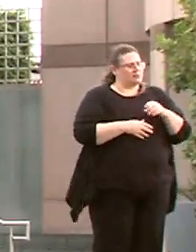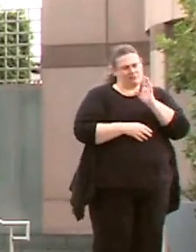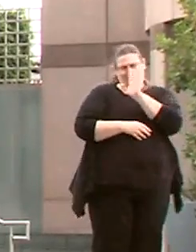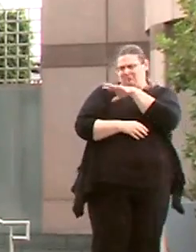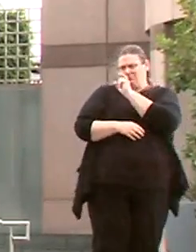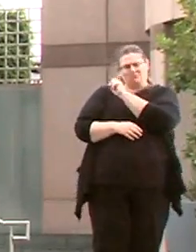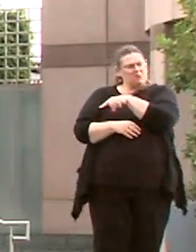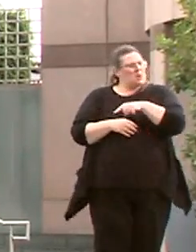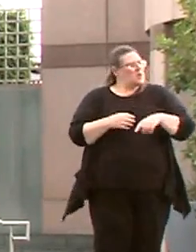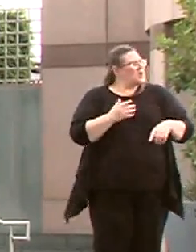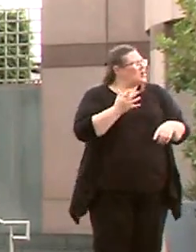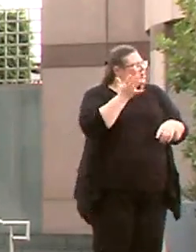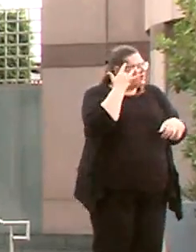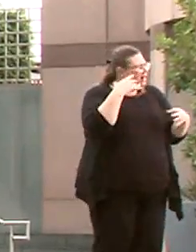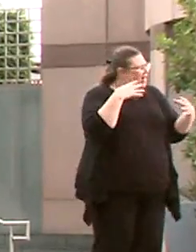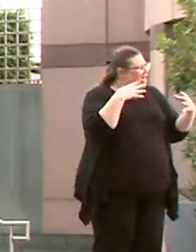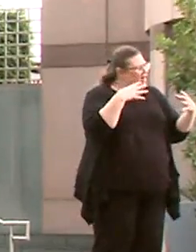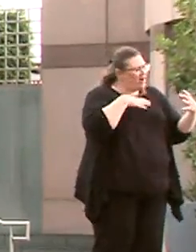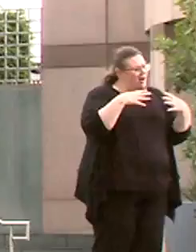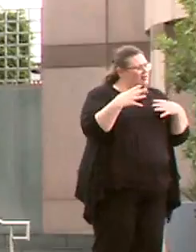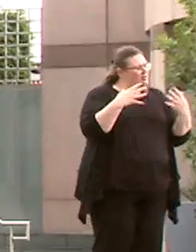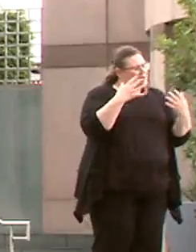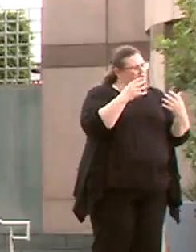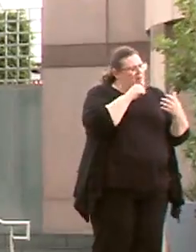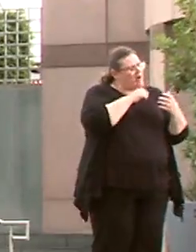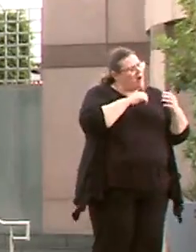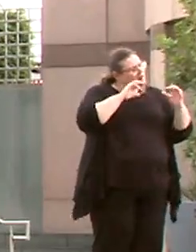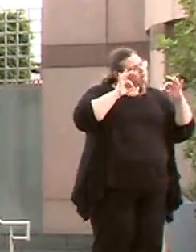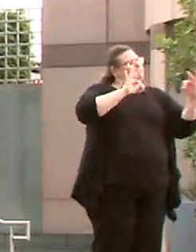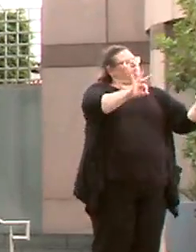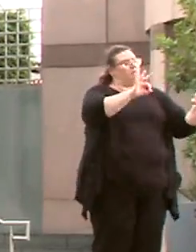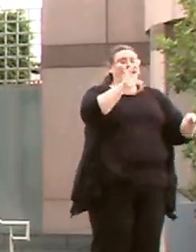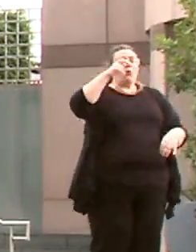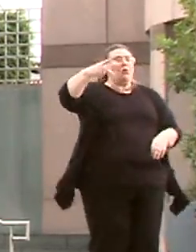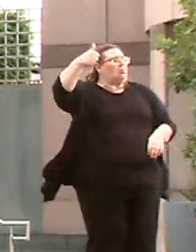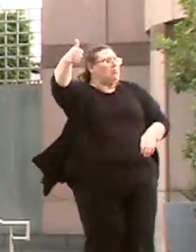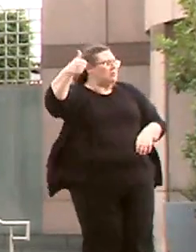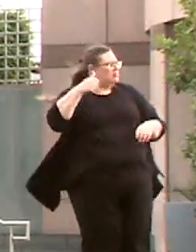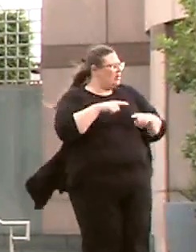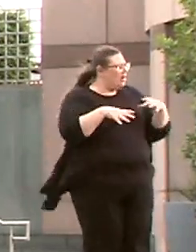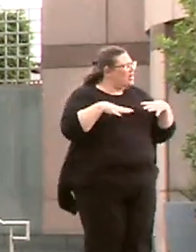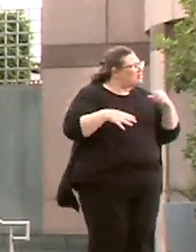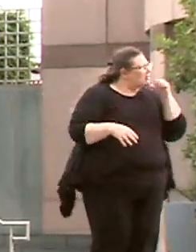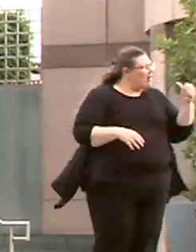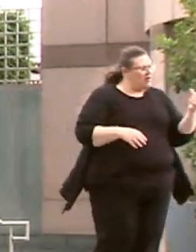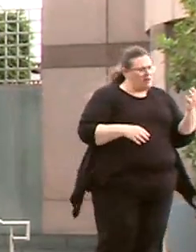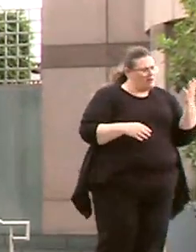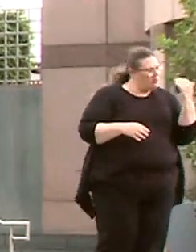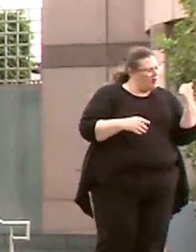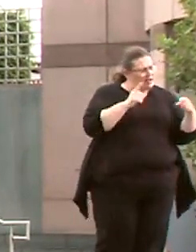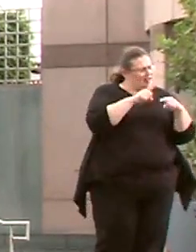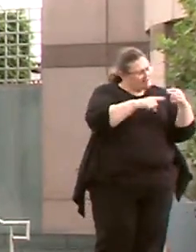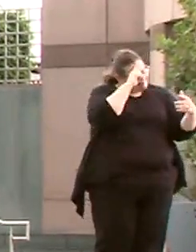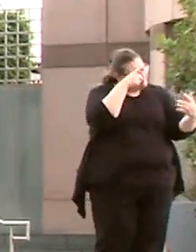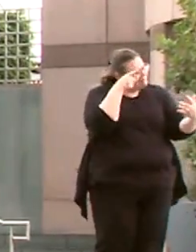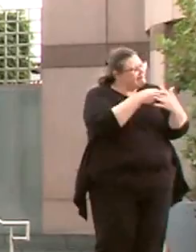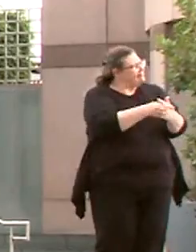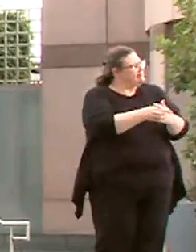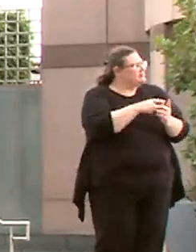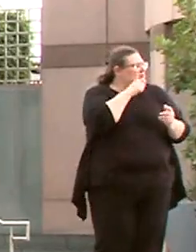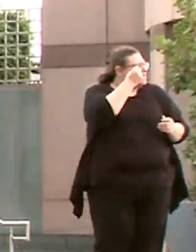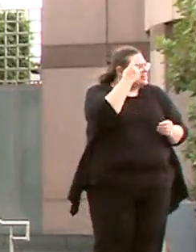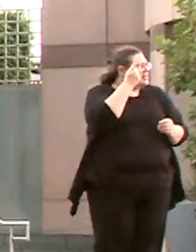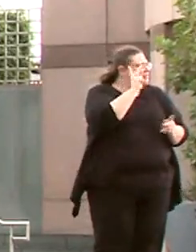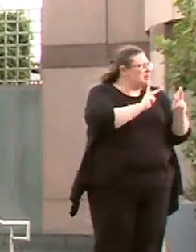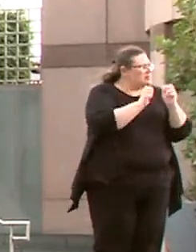that Hollywood isn't catching on the way corporations are? Why do you think they're not really understanding people with